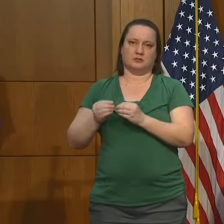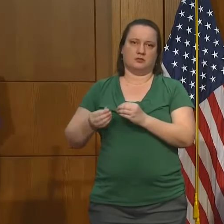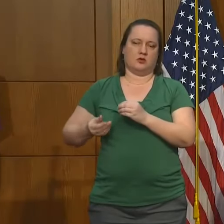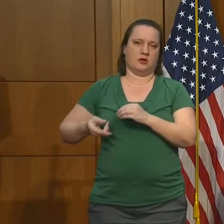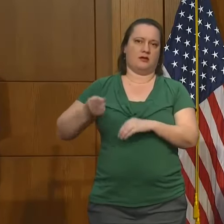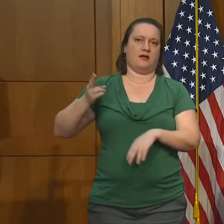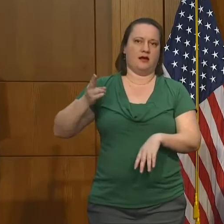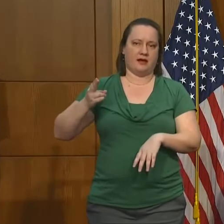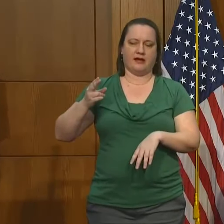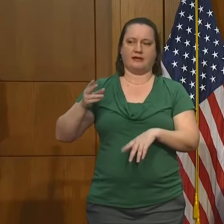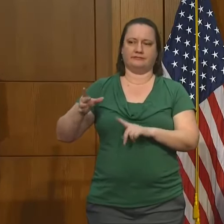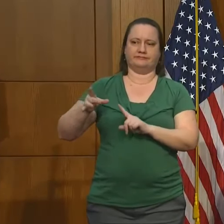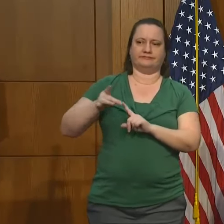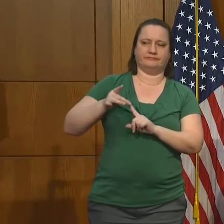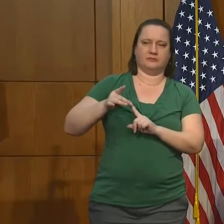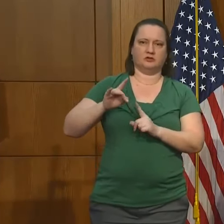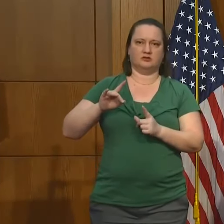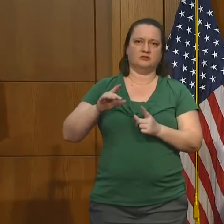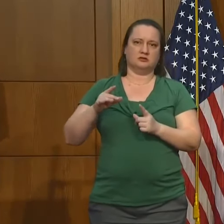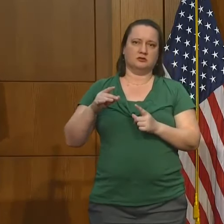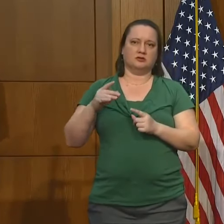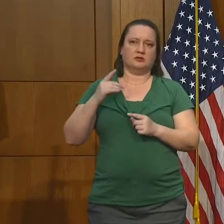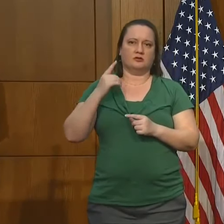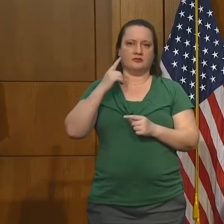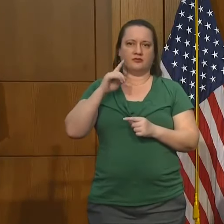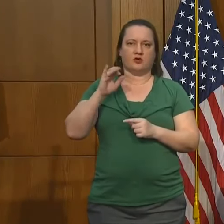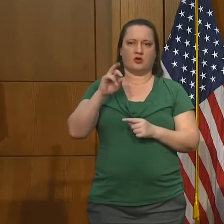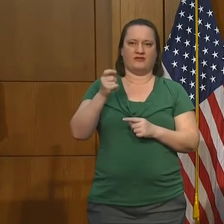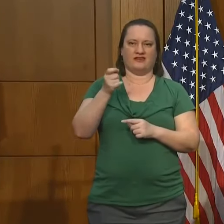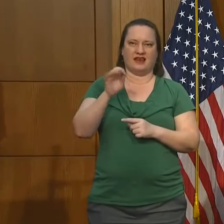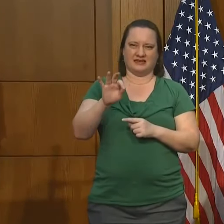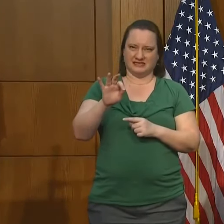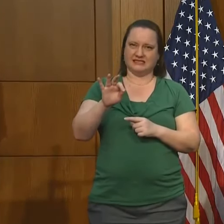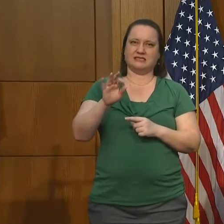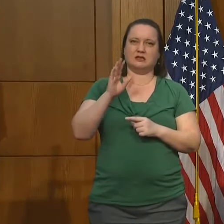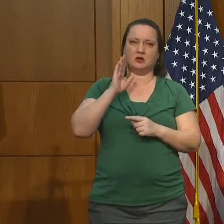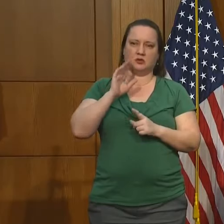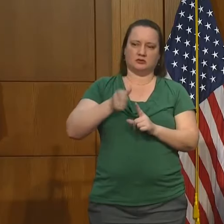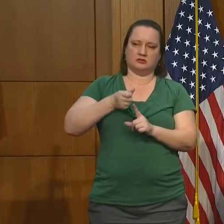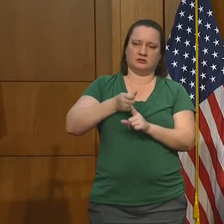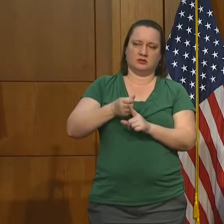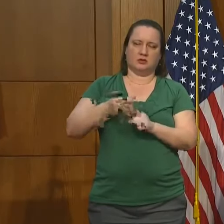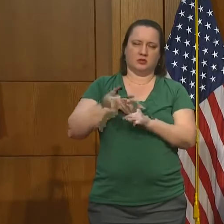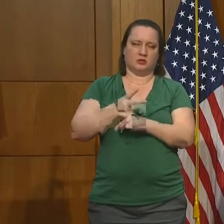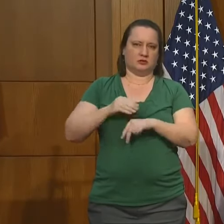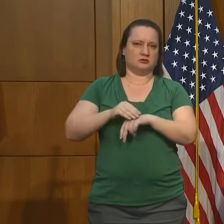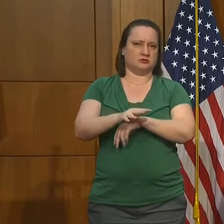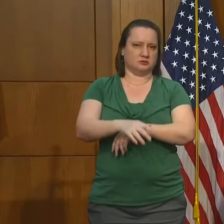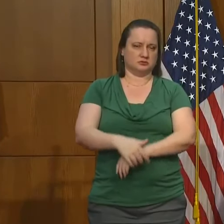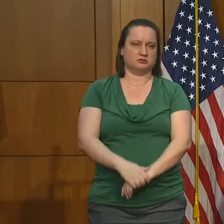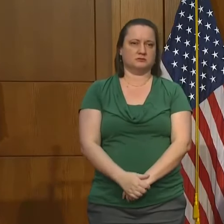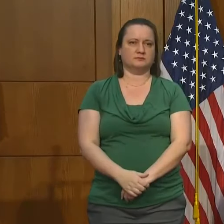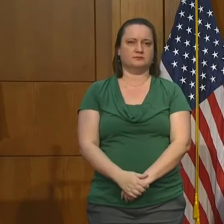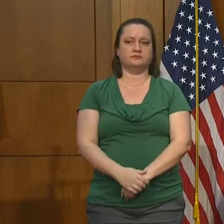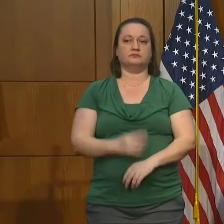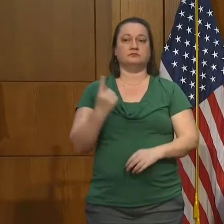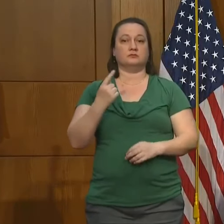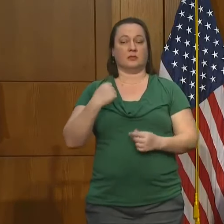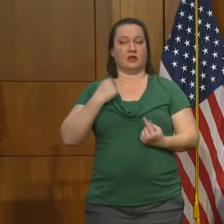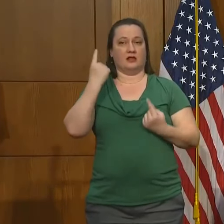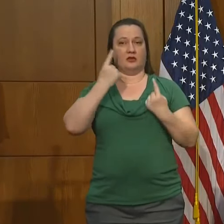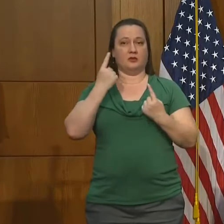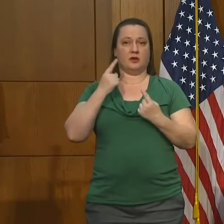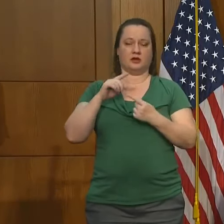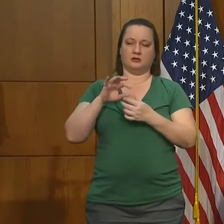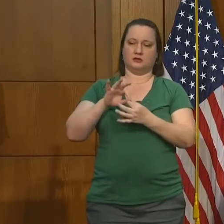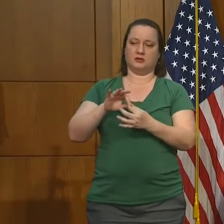COVID-19 than those that were otherwise healthy. Another point that I want to make, because this is something that I thought about when we had the outbreaks in